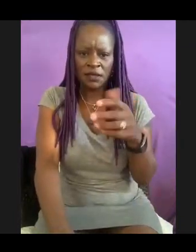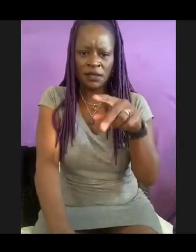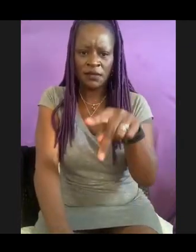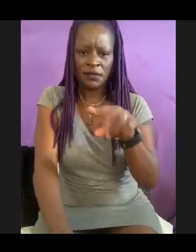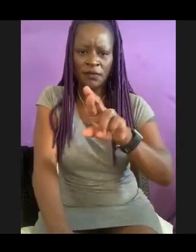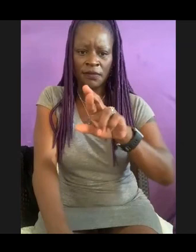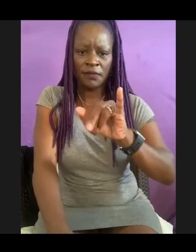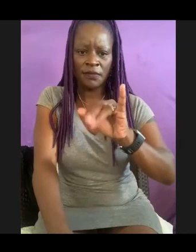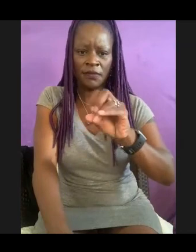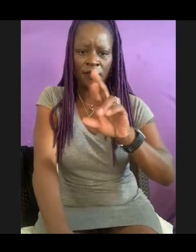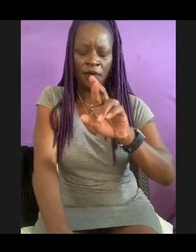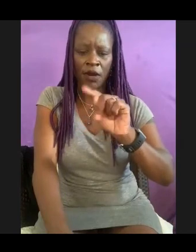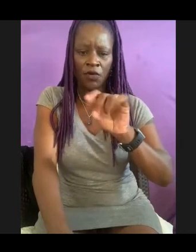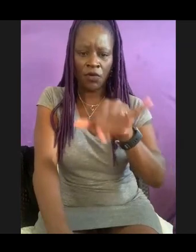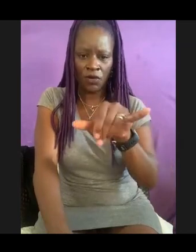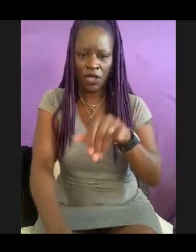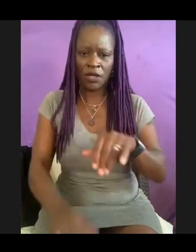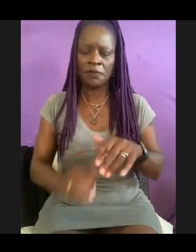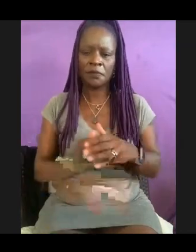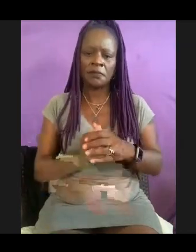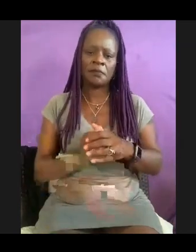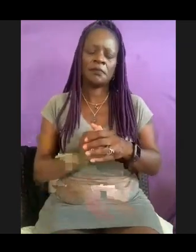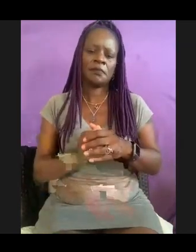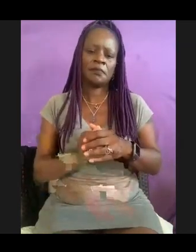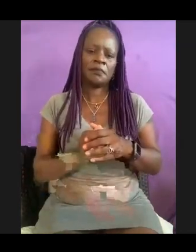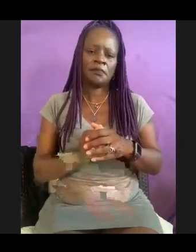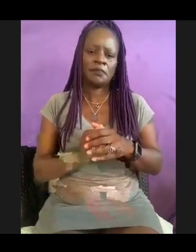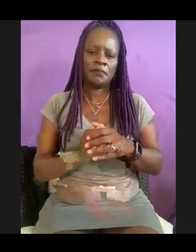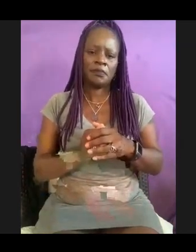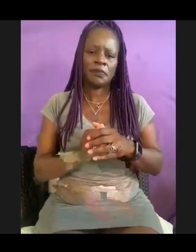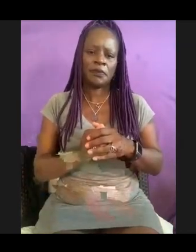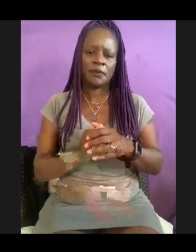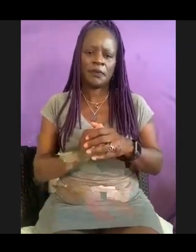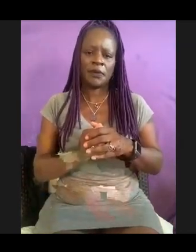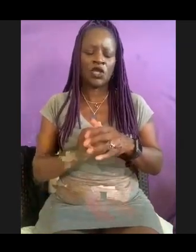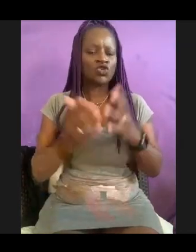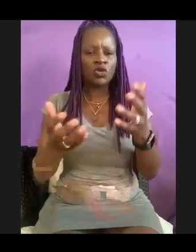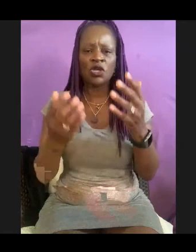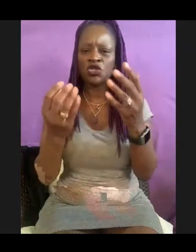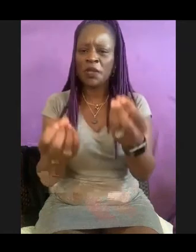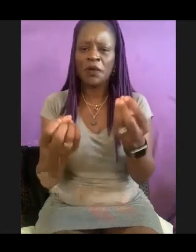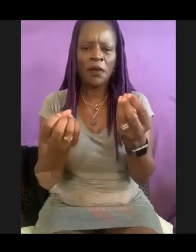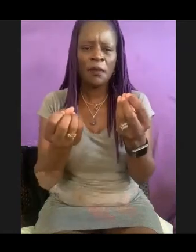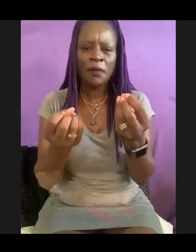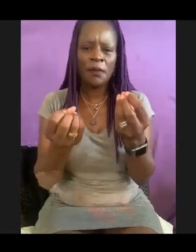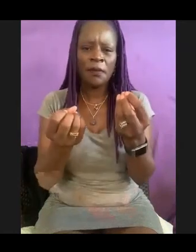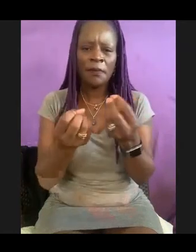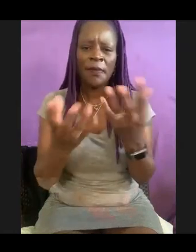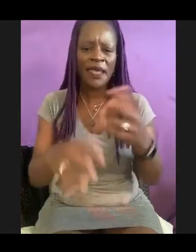to the least of us. It has not been answered by disability activists.